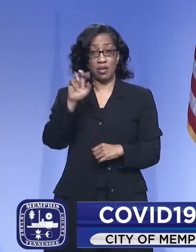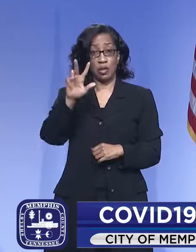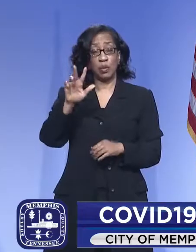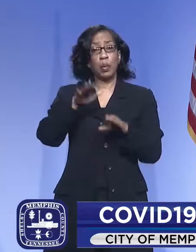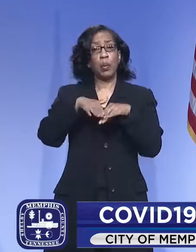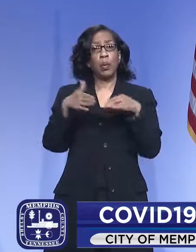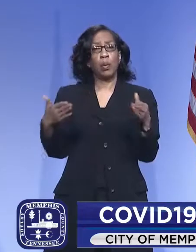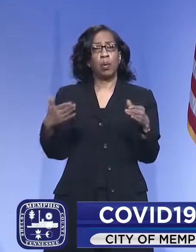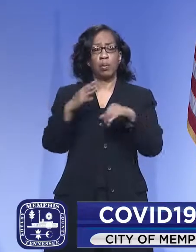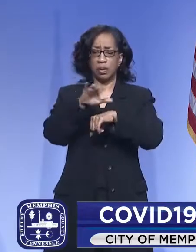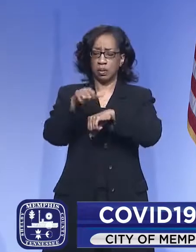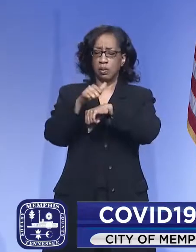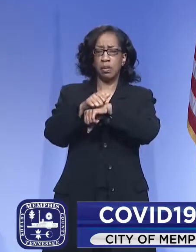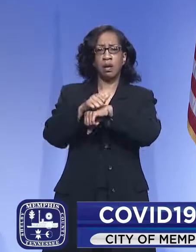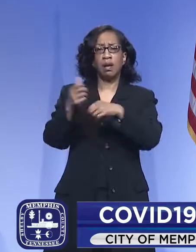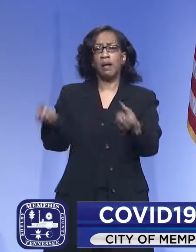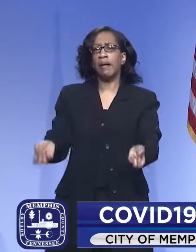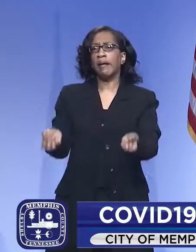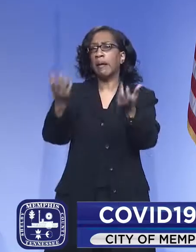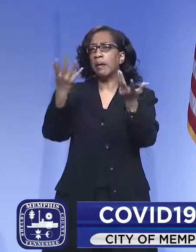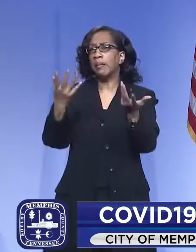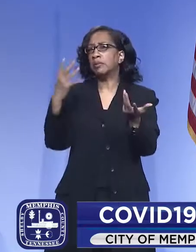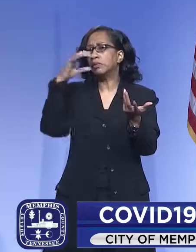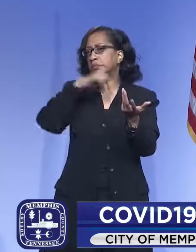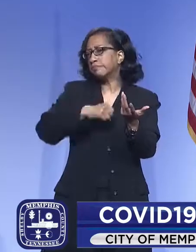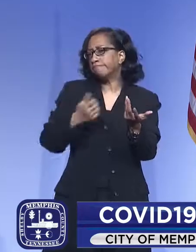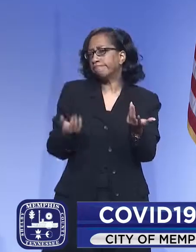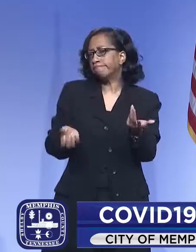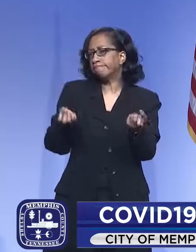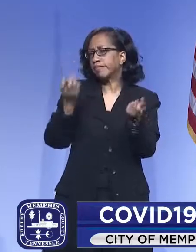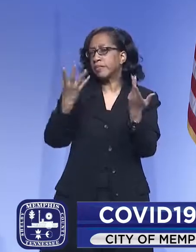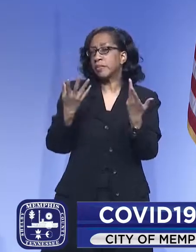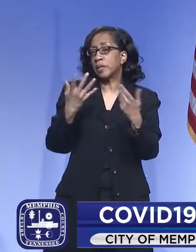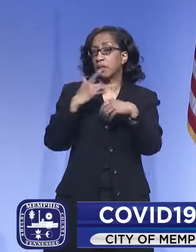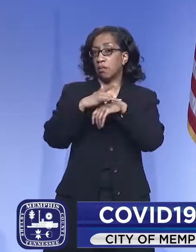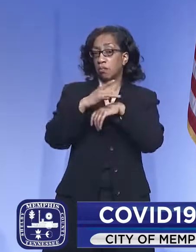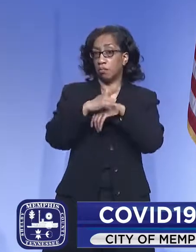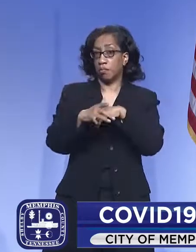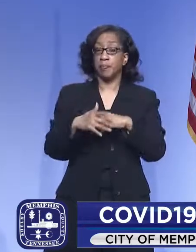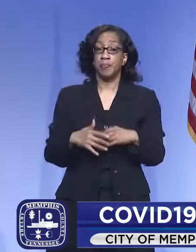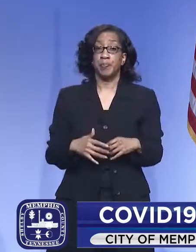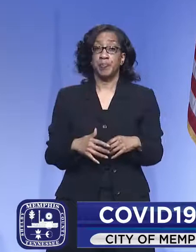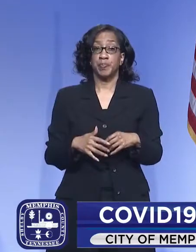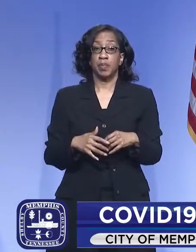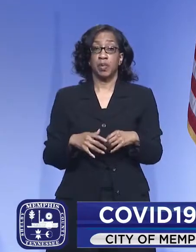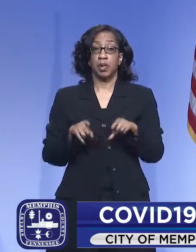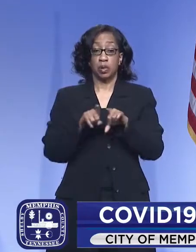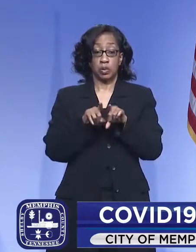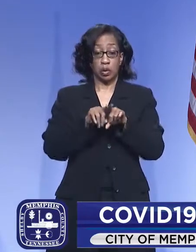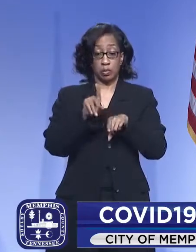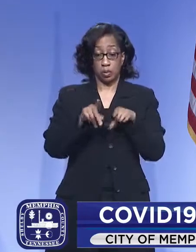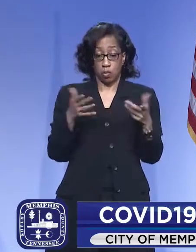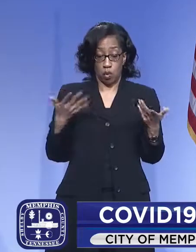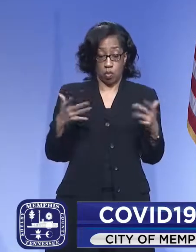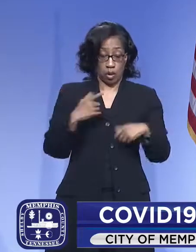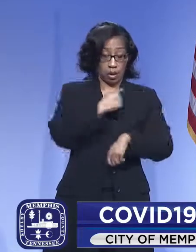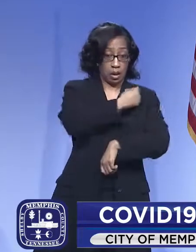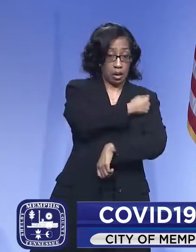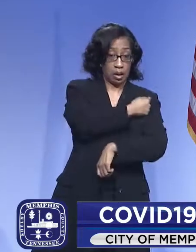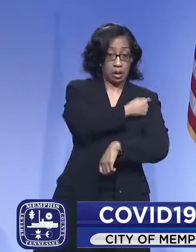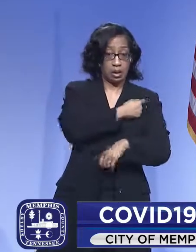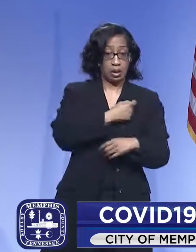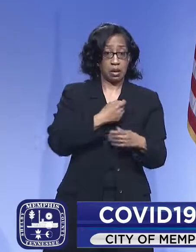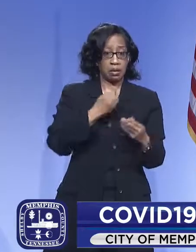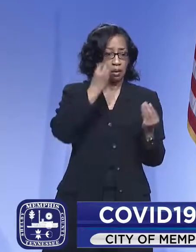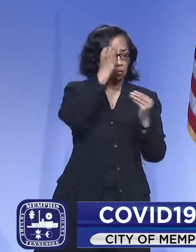appointments do you anticipate opening up? And, you know, with your message on people who have been vaccinated, sharing that